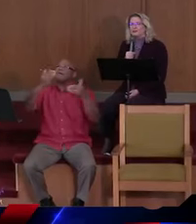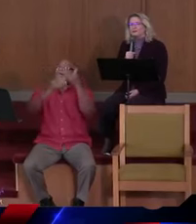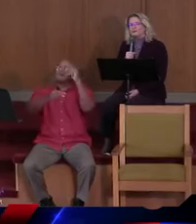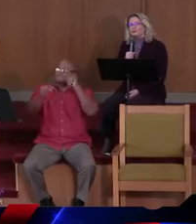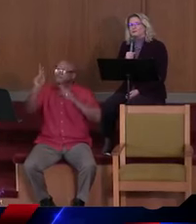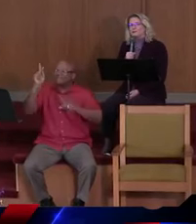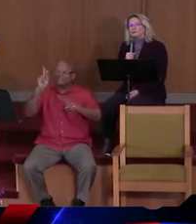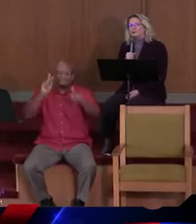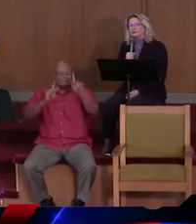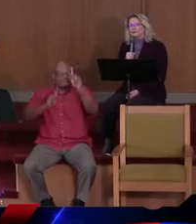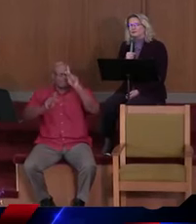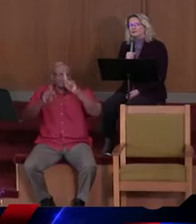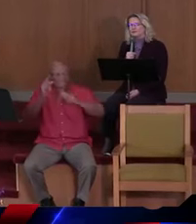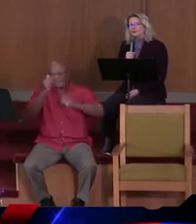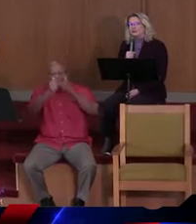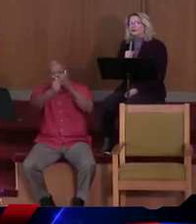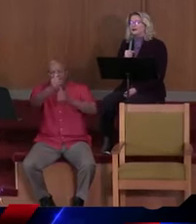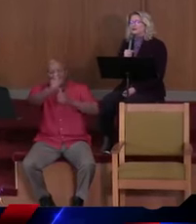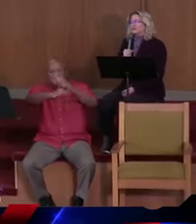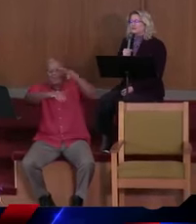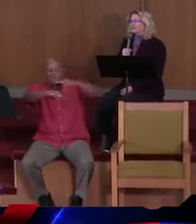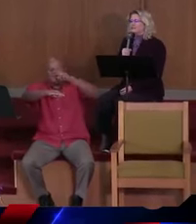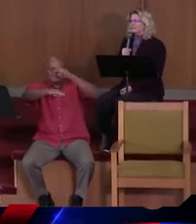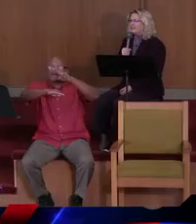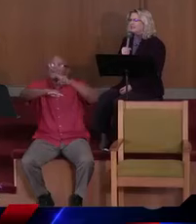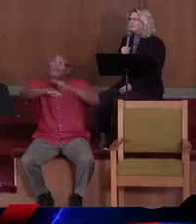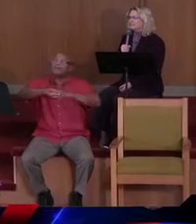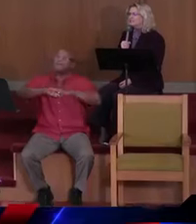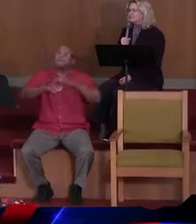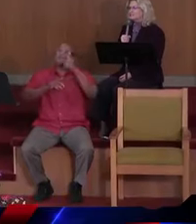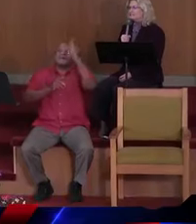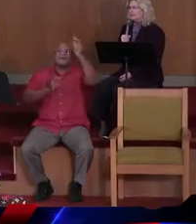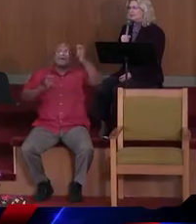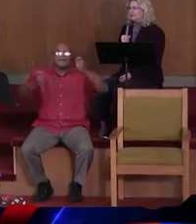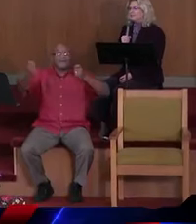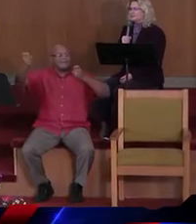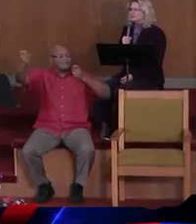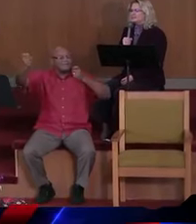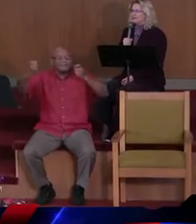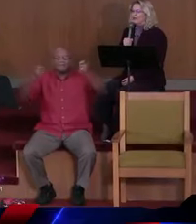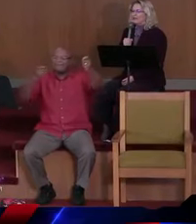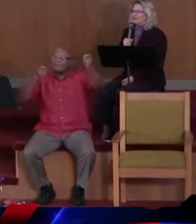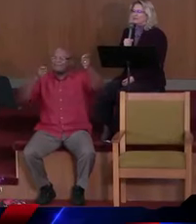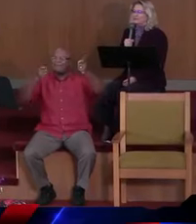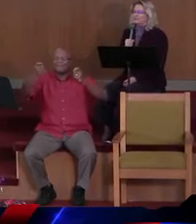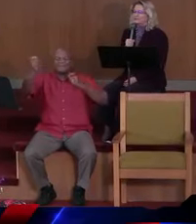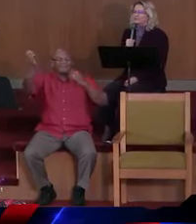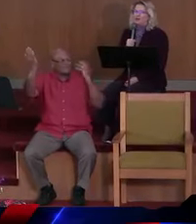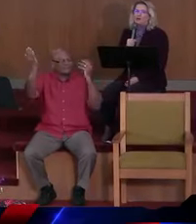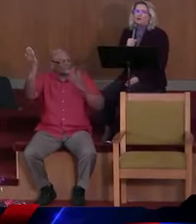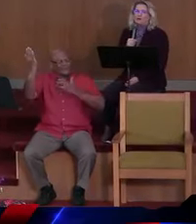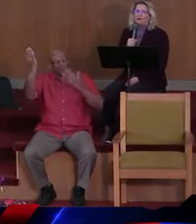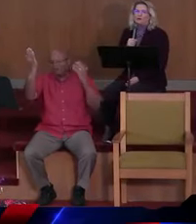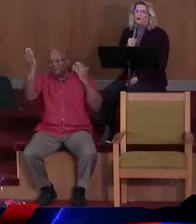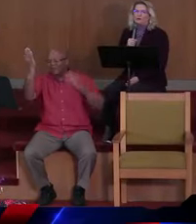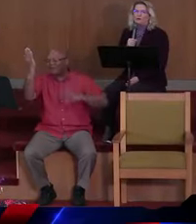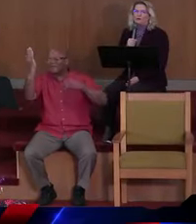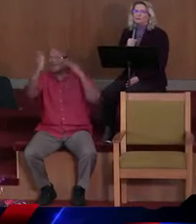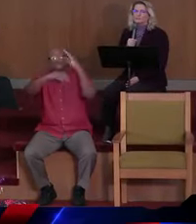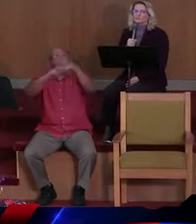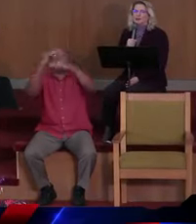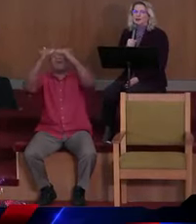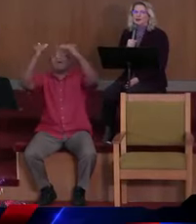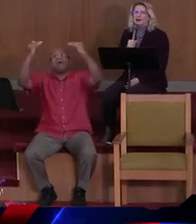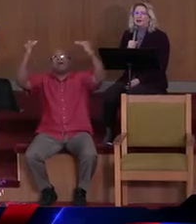all the people of every nation that he reigns.